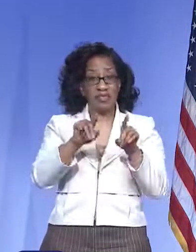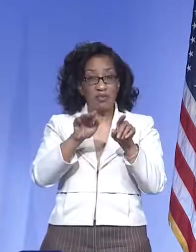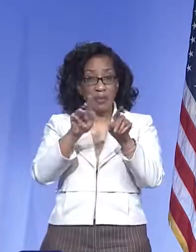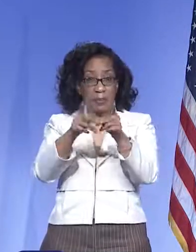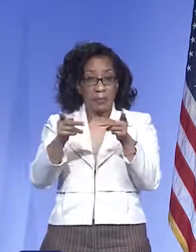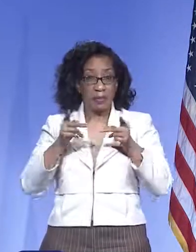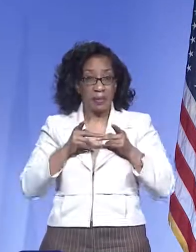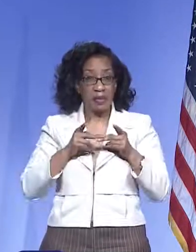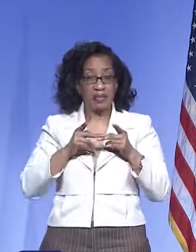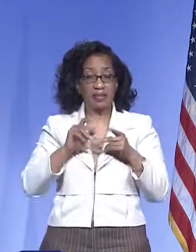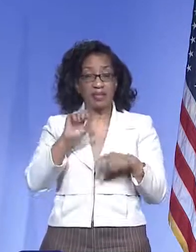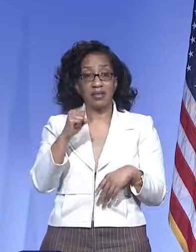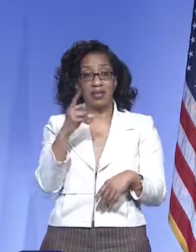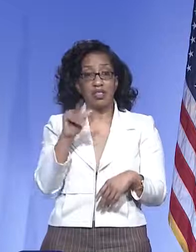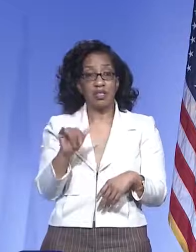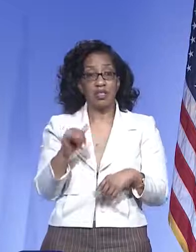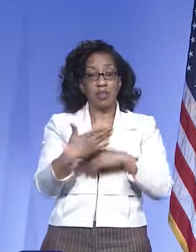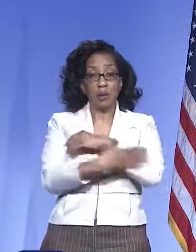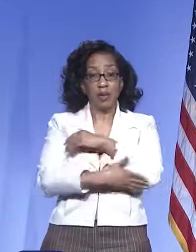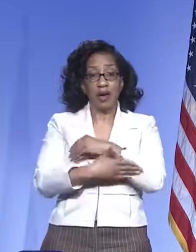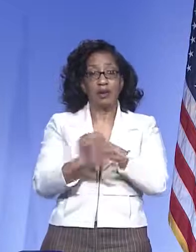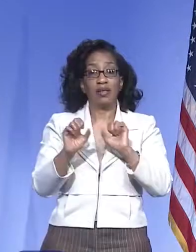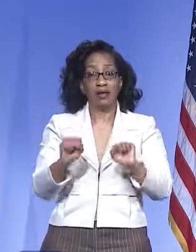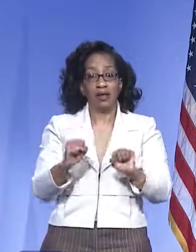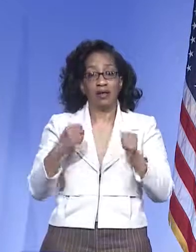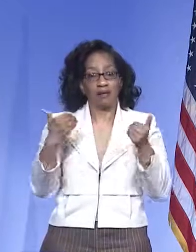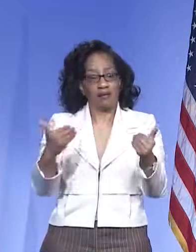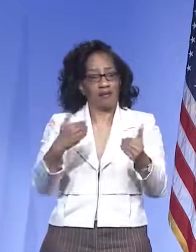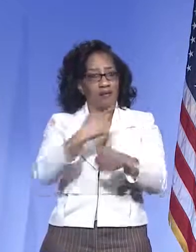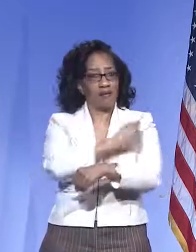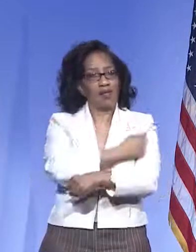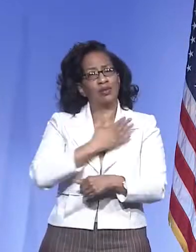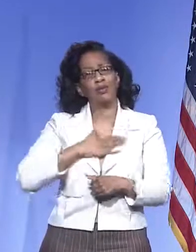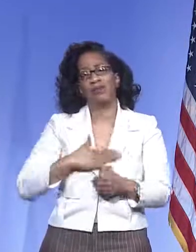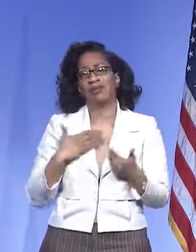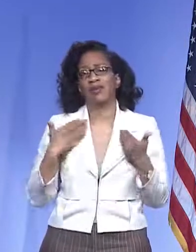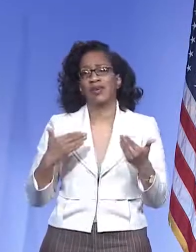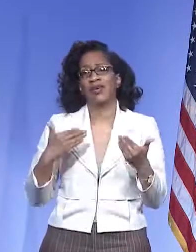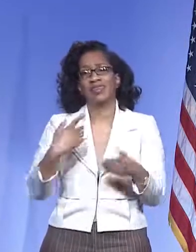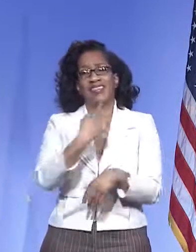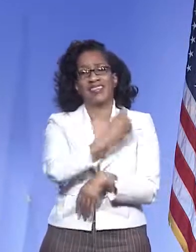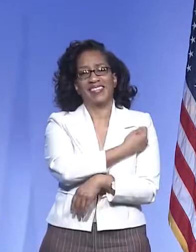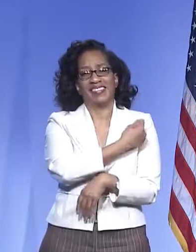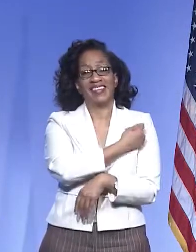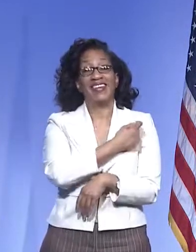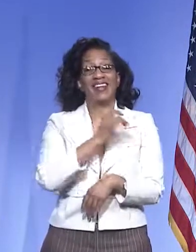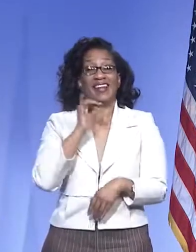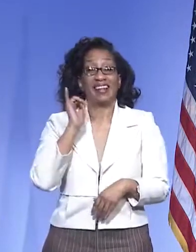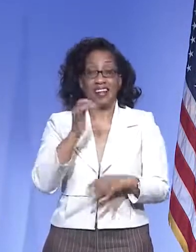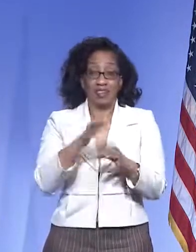Shelby County where you can get a vaccine. So please take a vaccine. That is